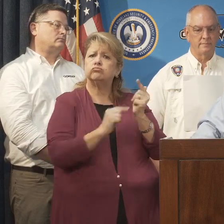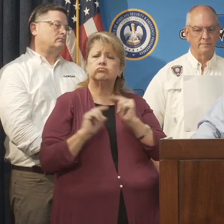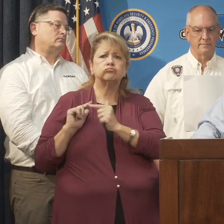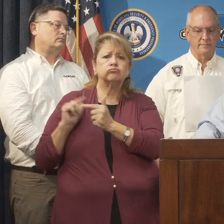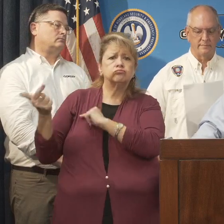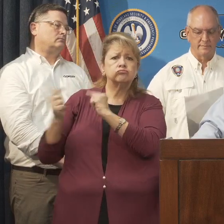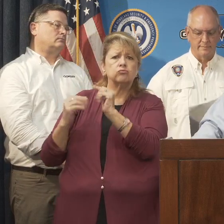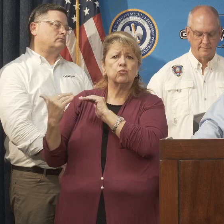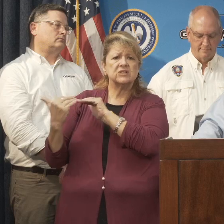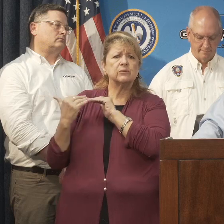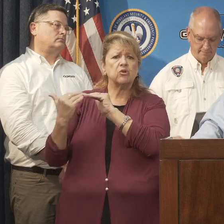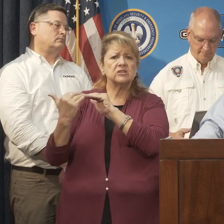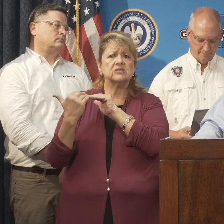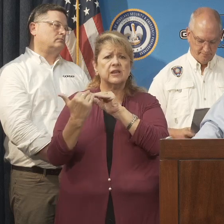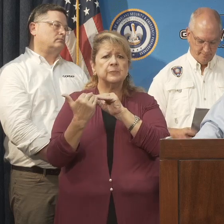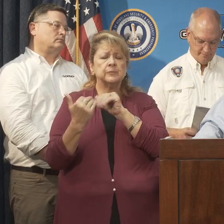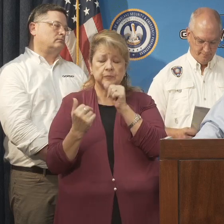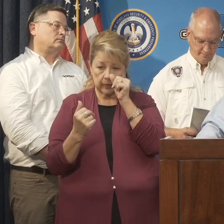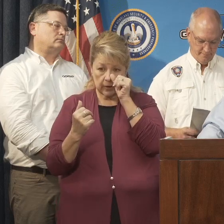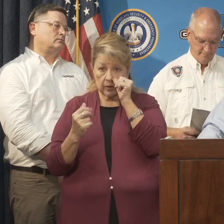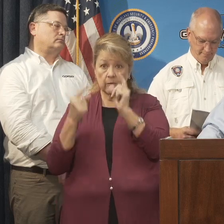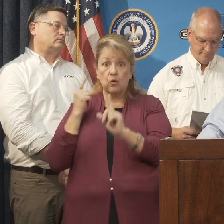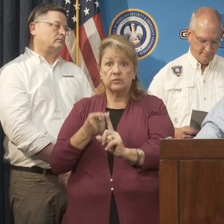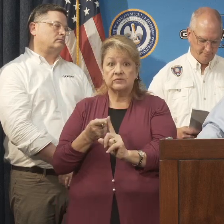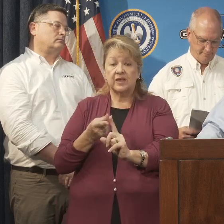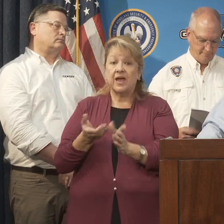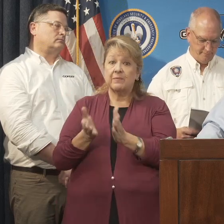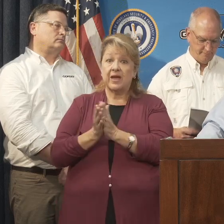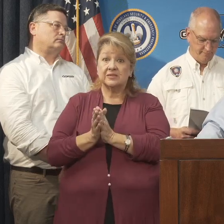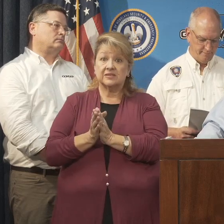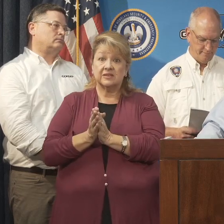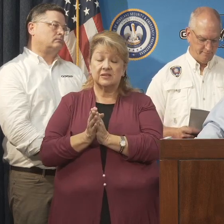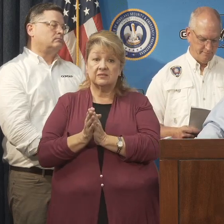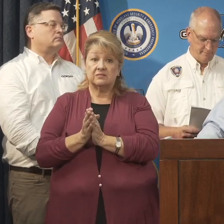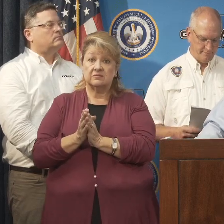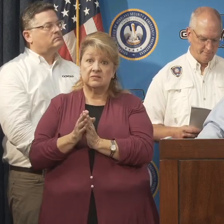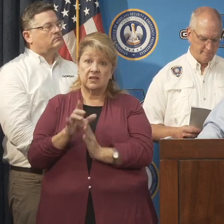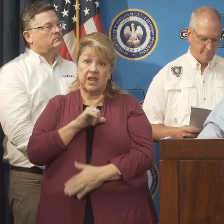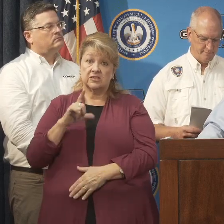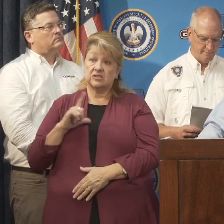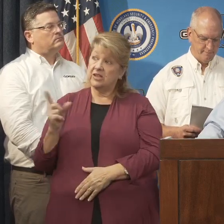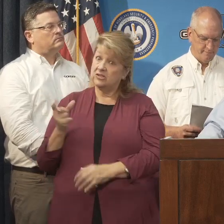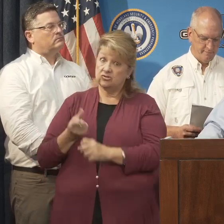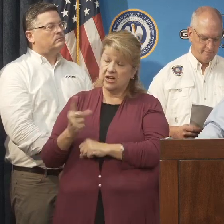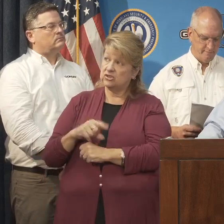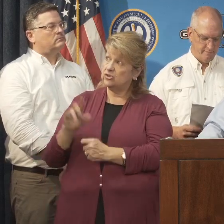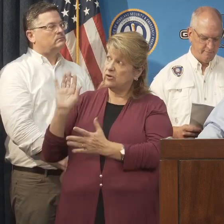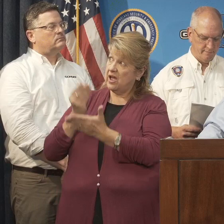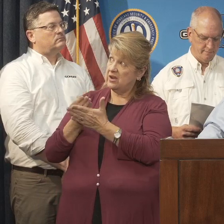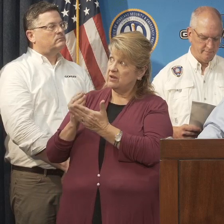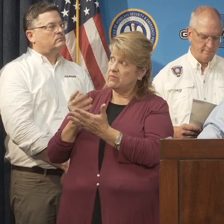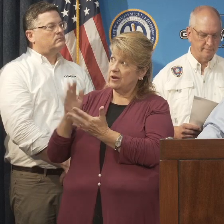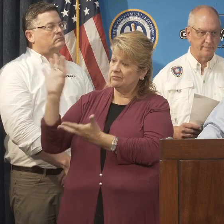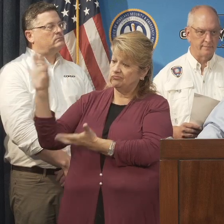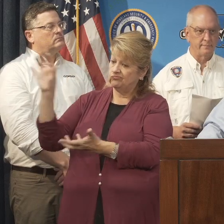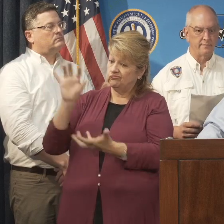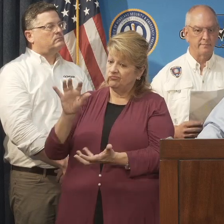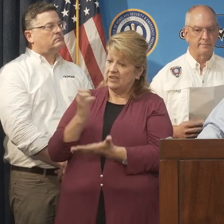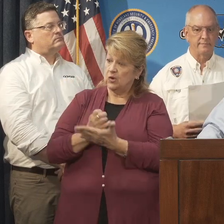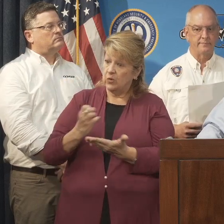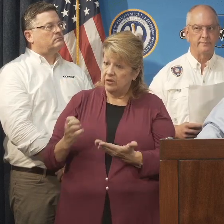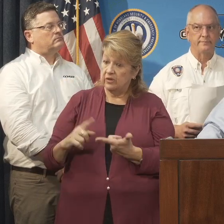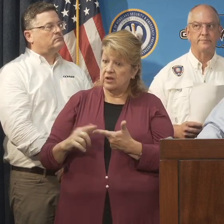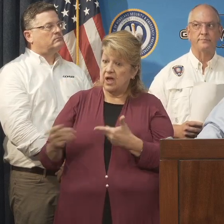on all those things. The bottom line is I will be asking a major ask of the legislature next year for more equipment and